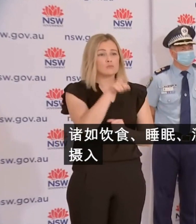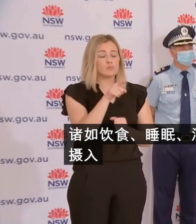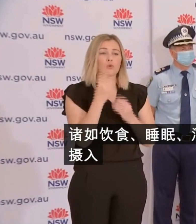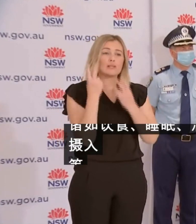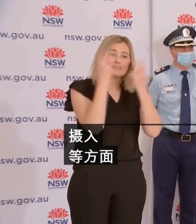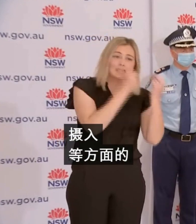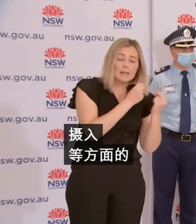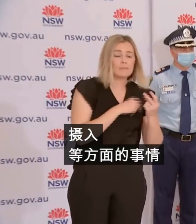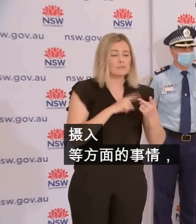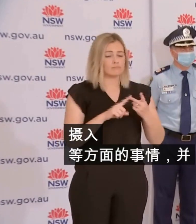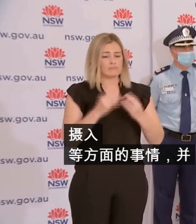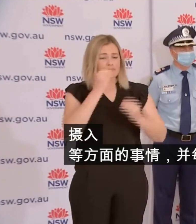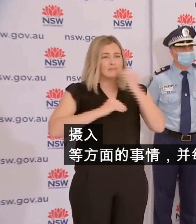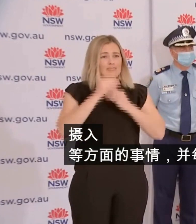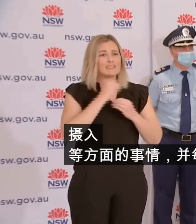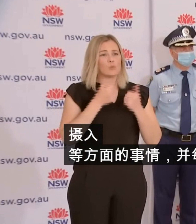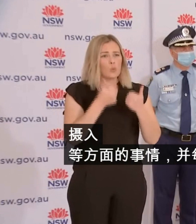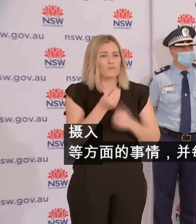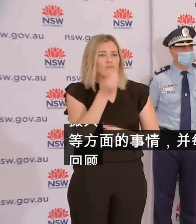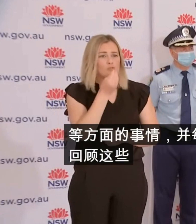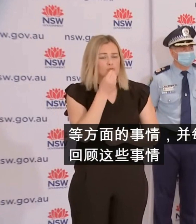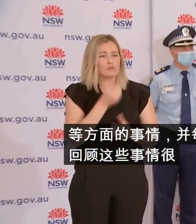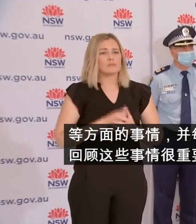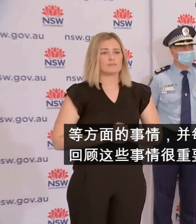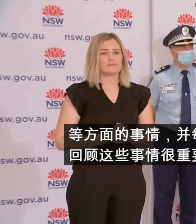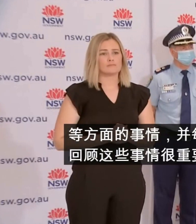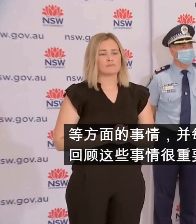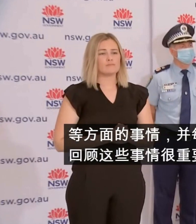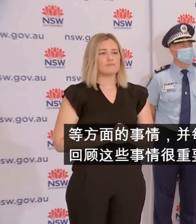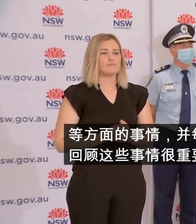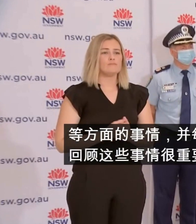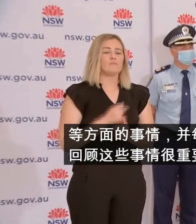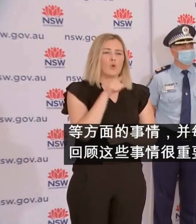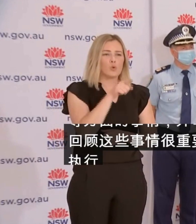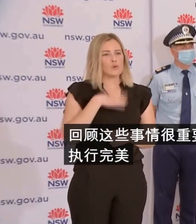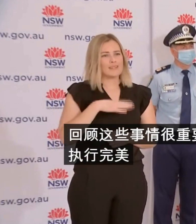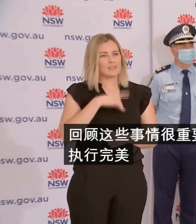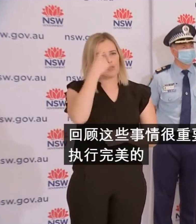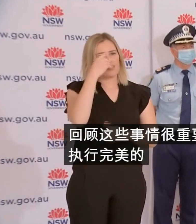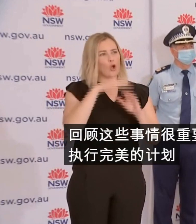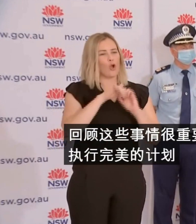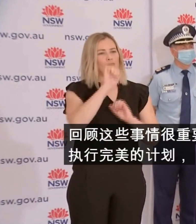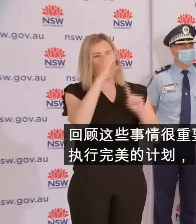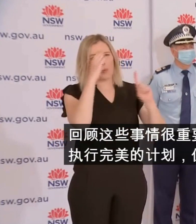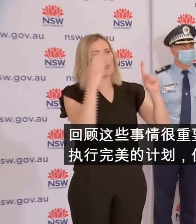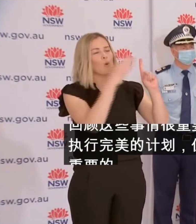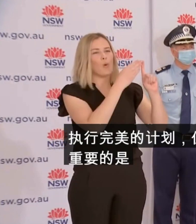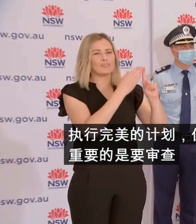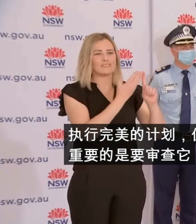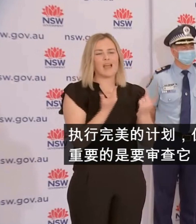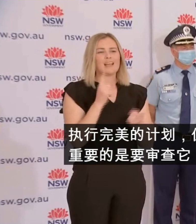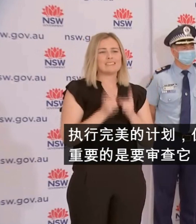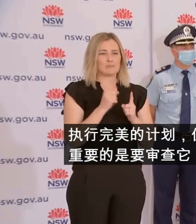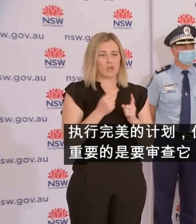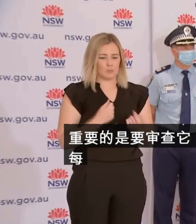intake, and also to set goals every day and review that. Now, none of us always execute the perfect plan, but it's